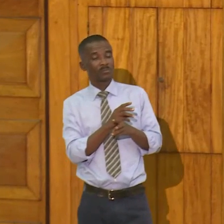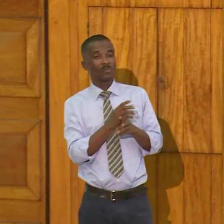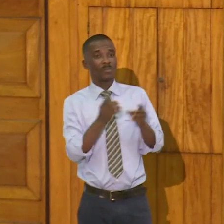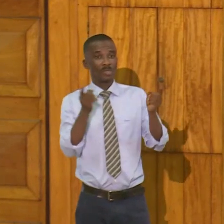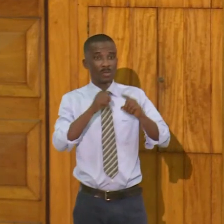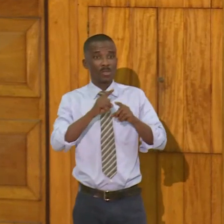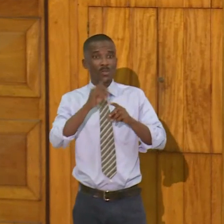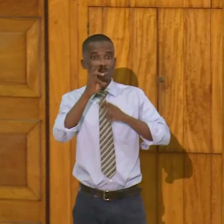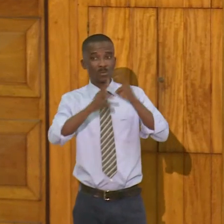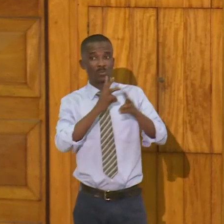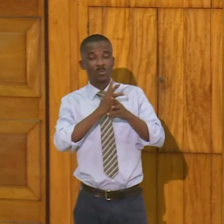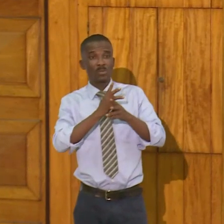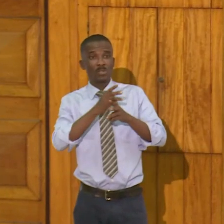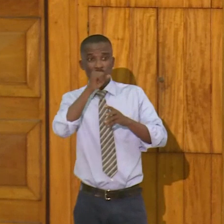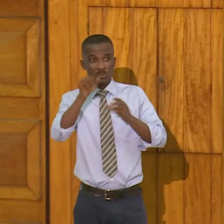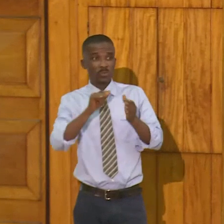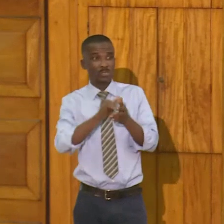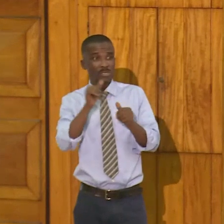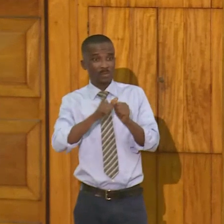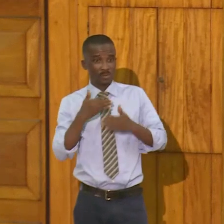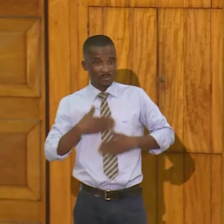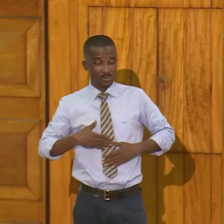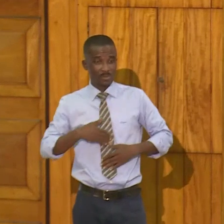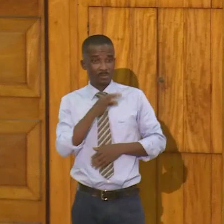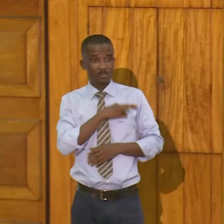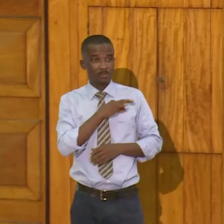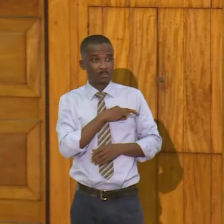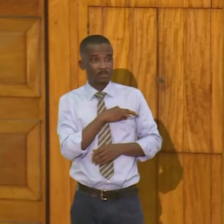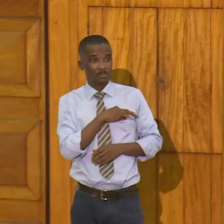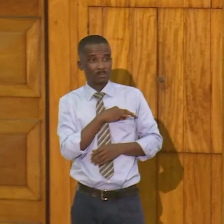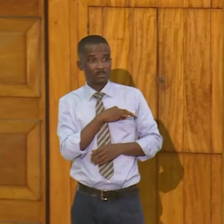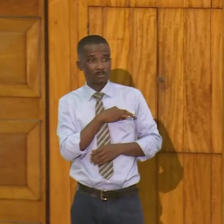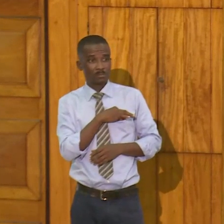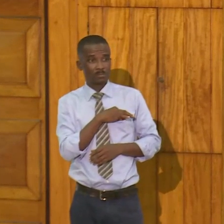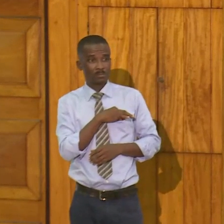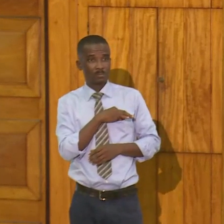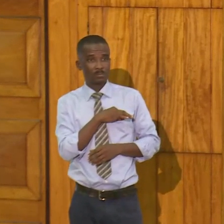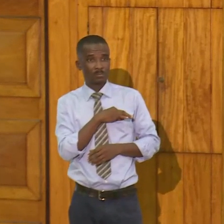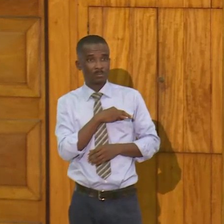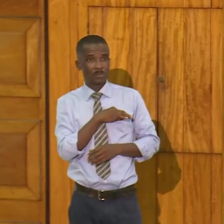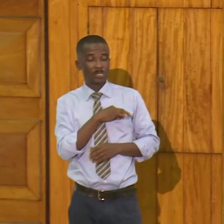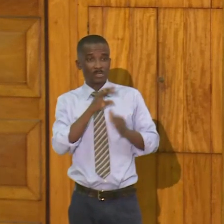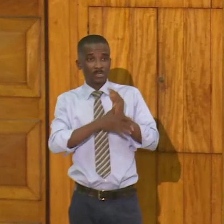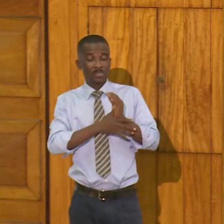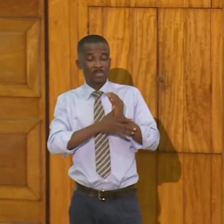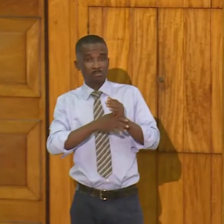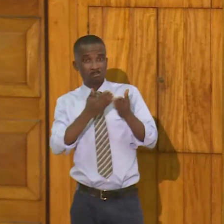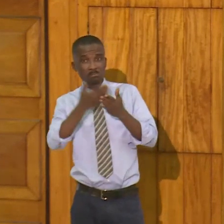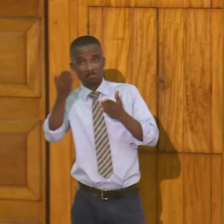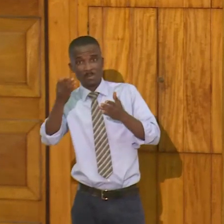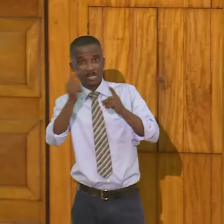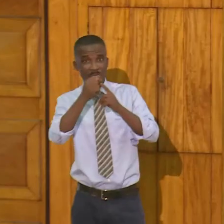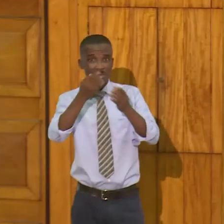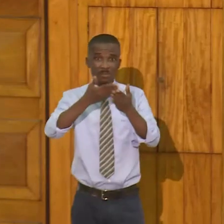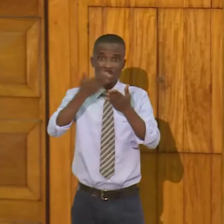global RFP was done was to make sure that everybody actually benefit, so that if I go to the market, I buy at the same rate. Not that if I go to the market, I